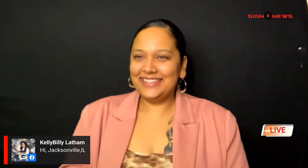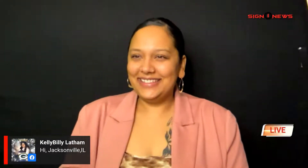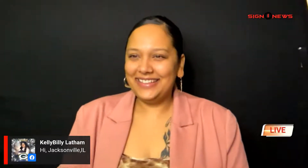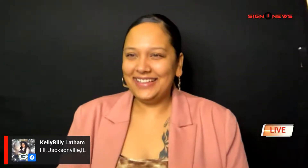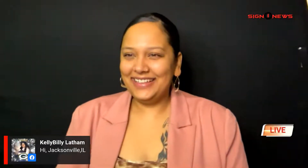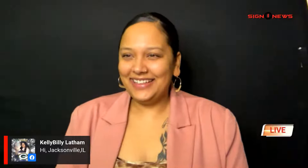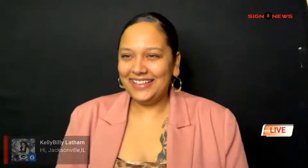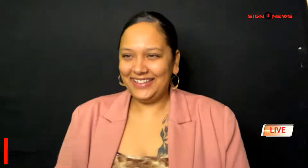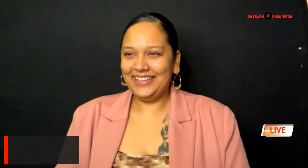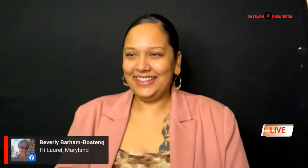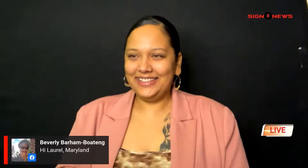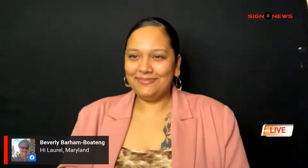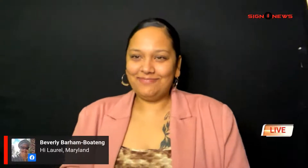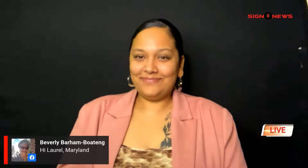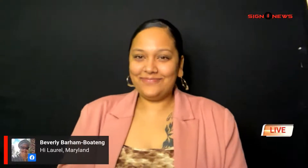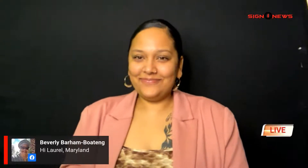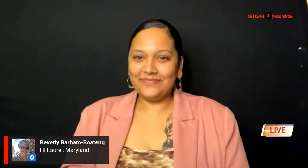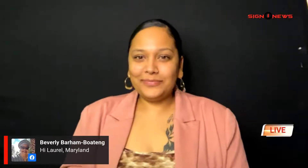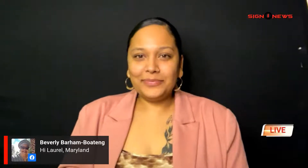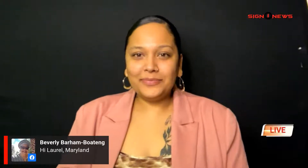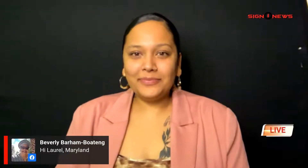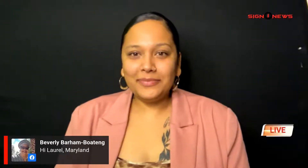From Illinois, that's nice.